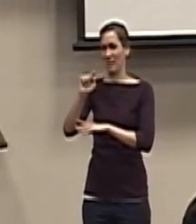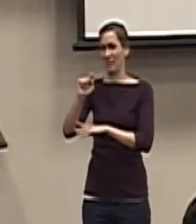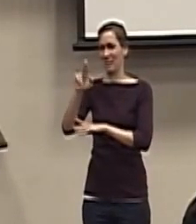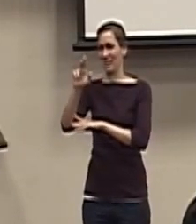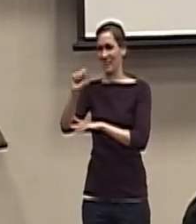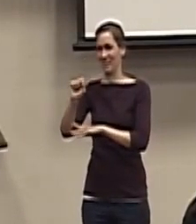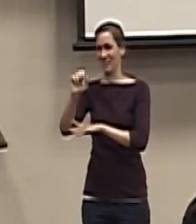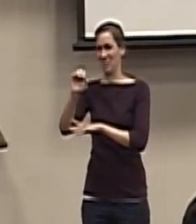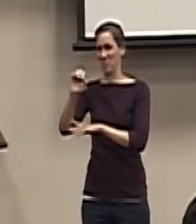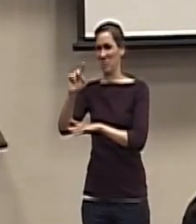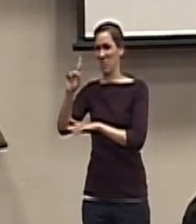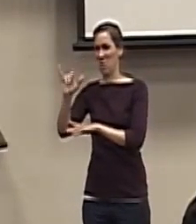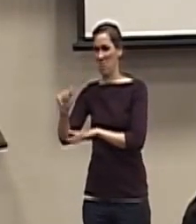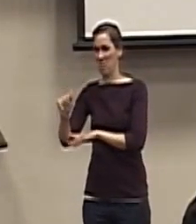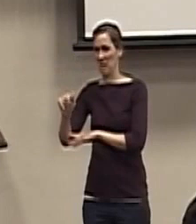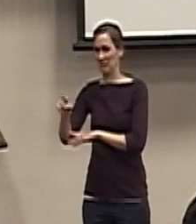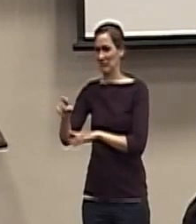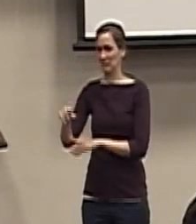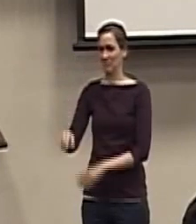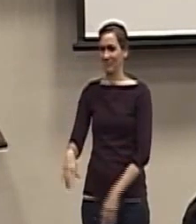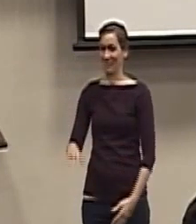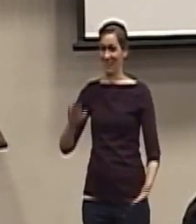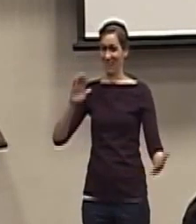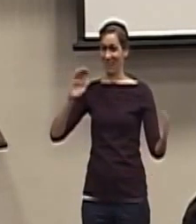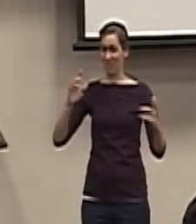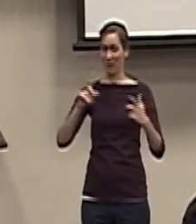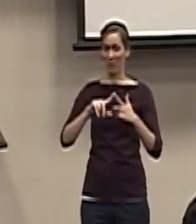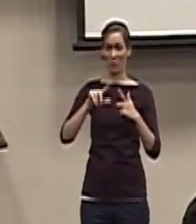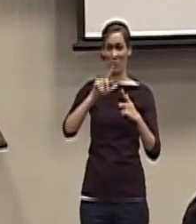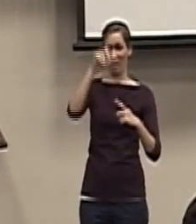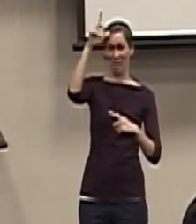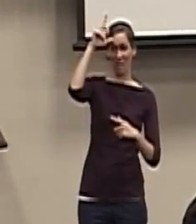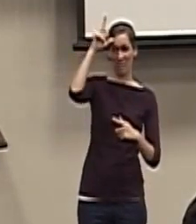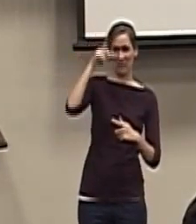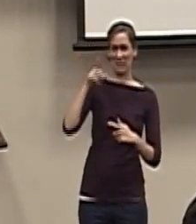the cultural center of the universe.